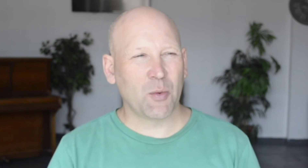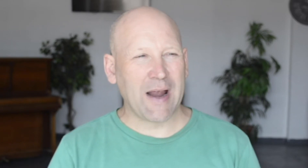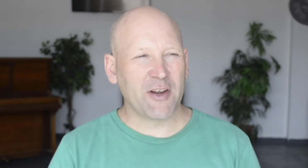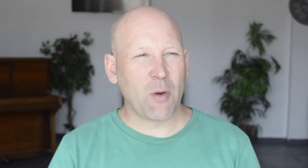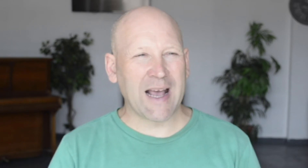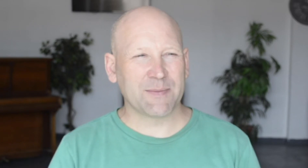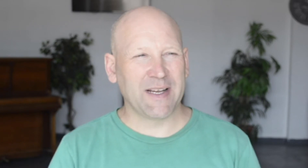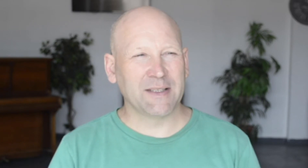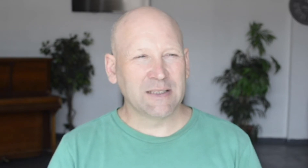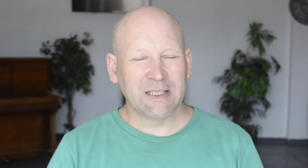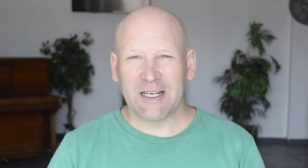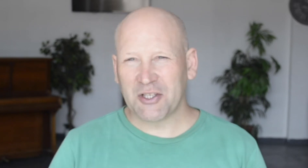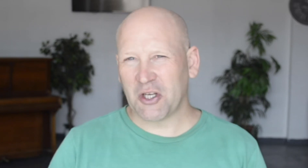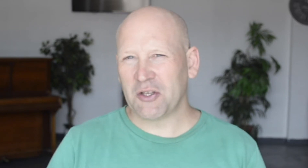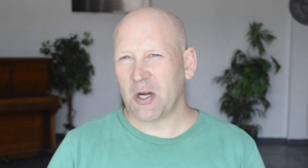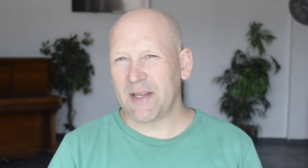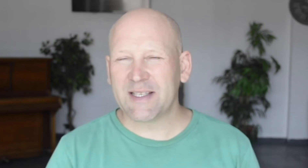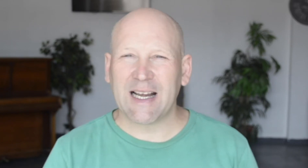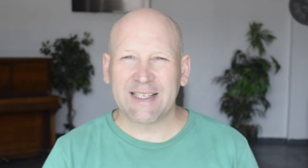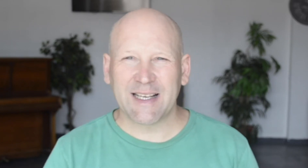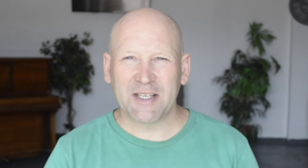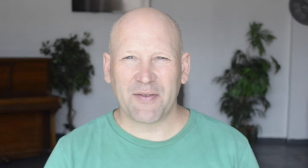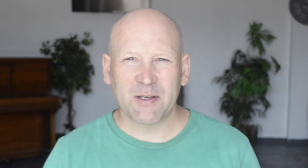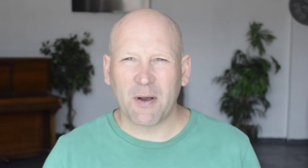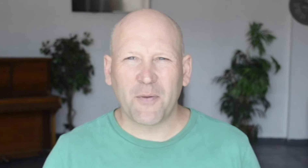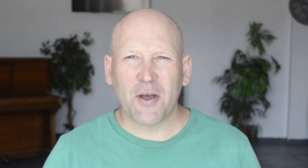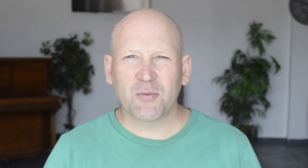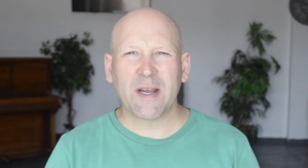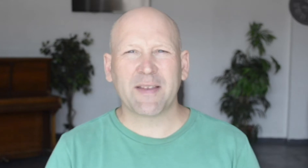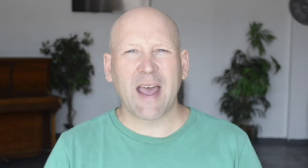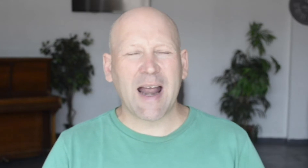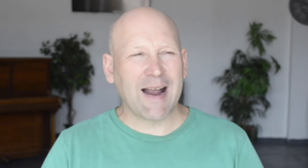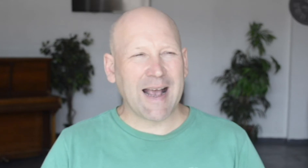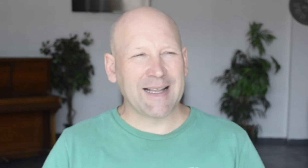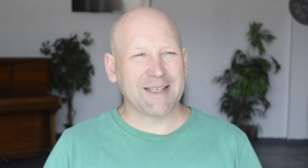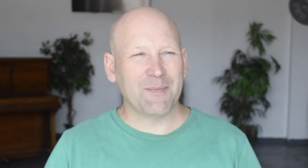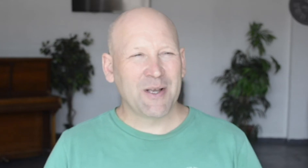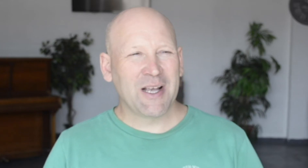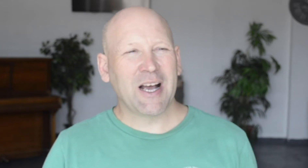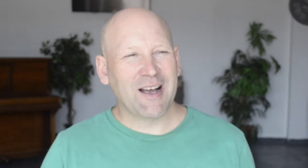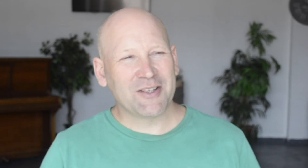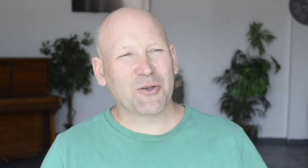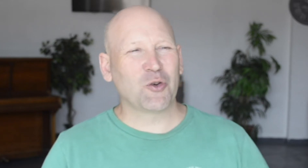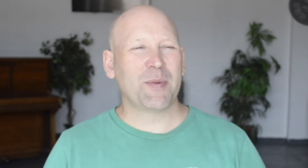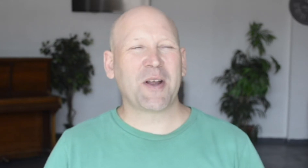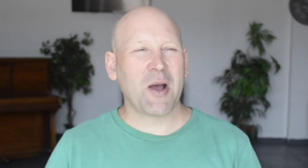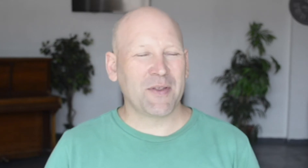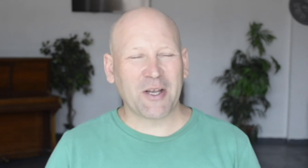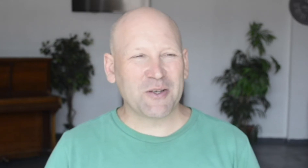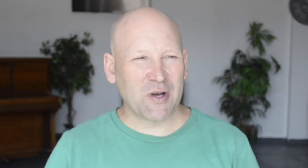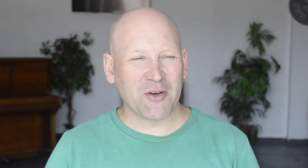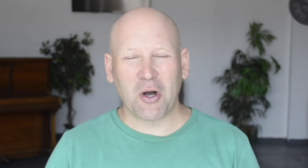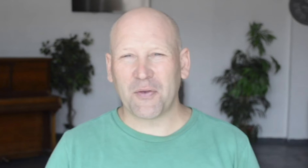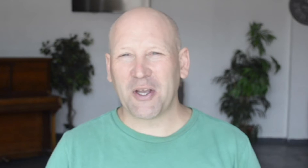I'll do whatever you ask me. And I just got a job at this sailing centre. I think it was my first week there, and a school group had come,